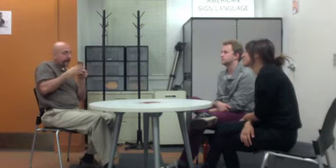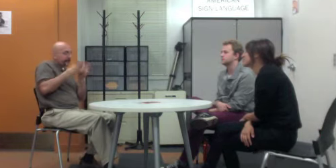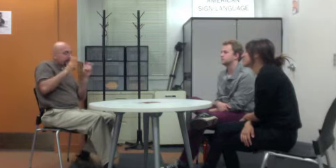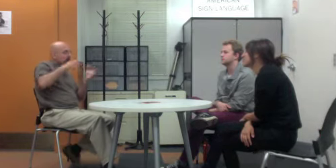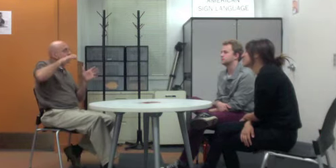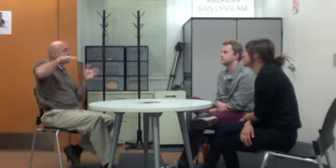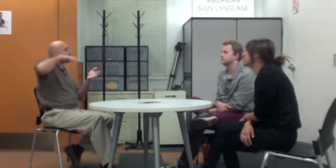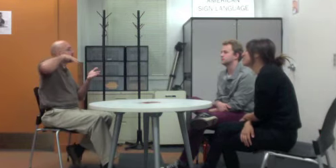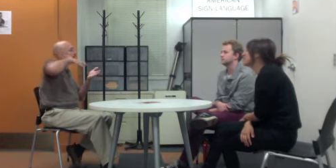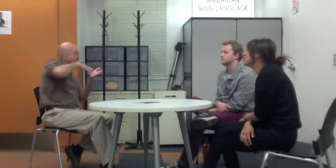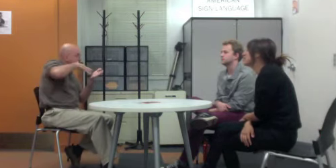they're doing